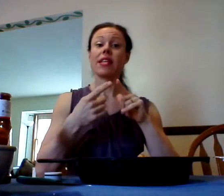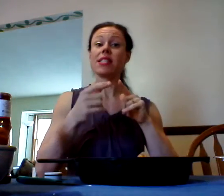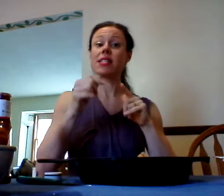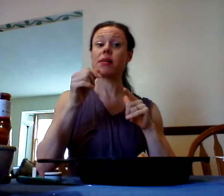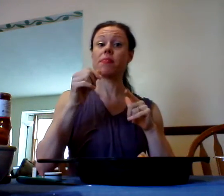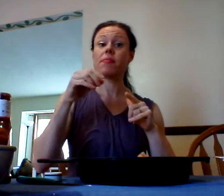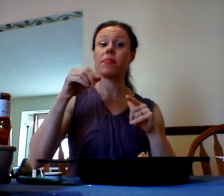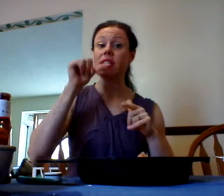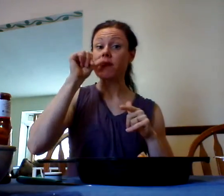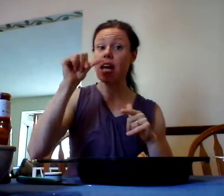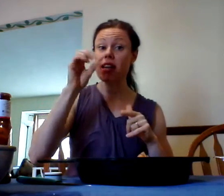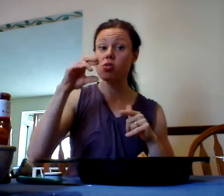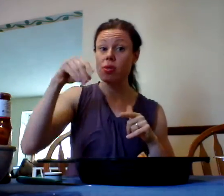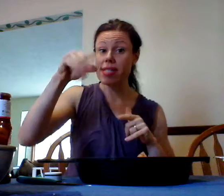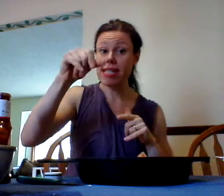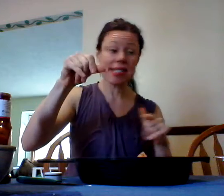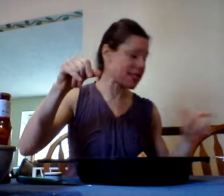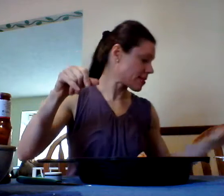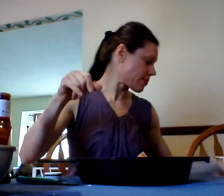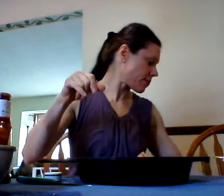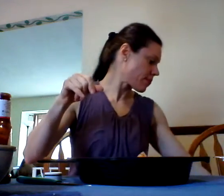Then some nuts or seeds.